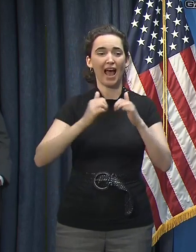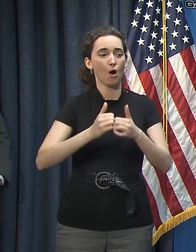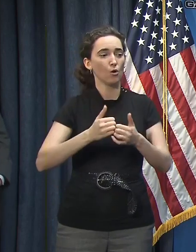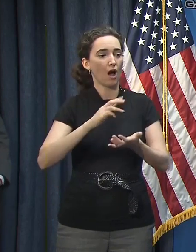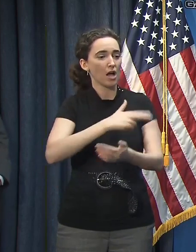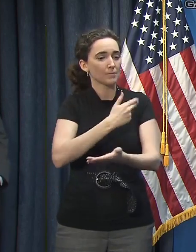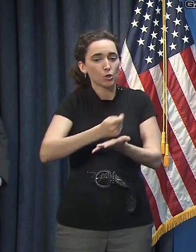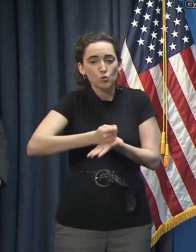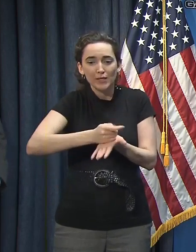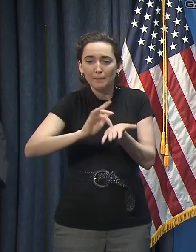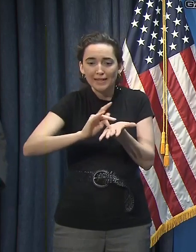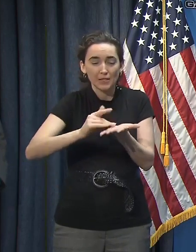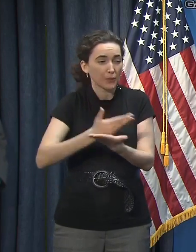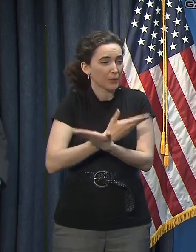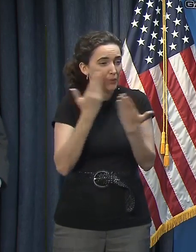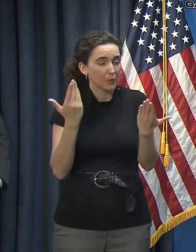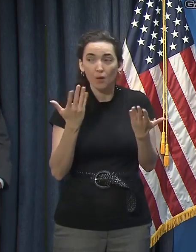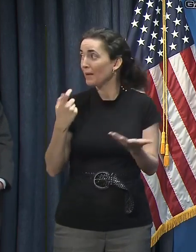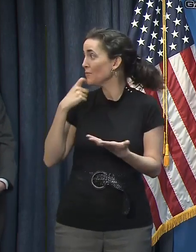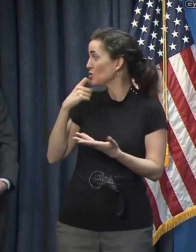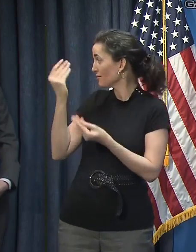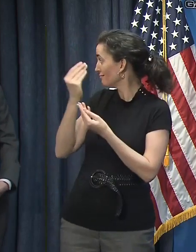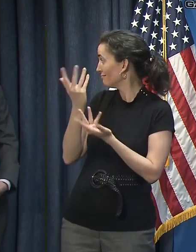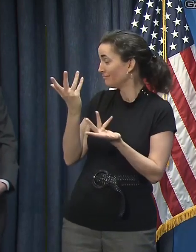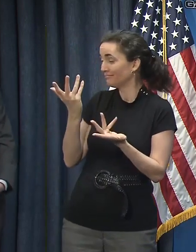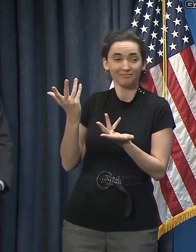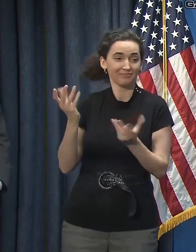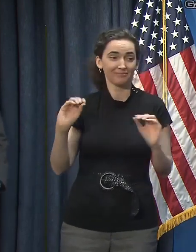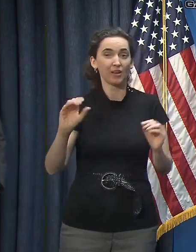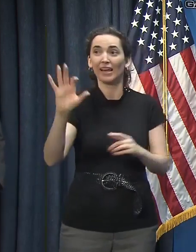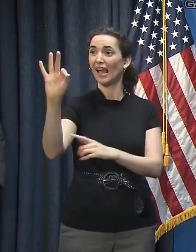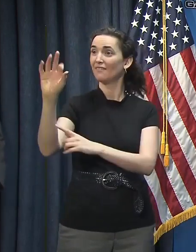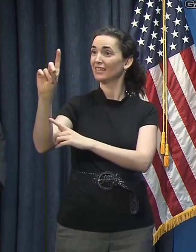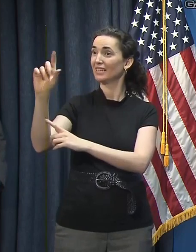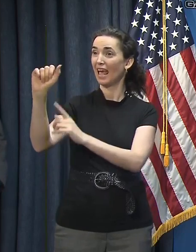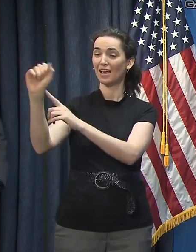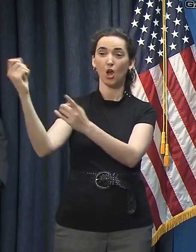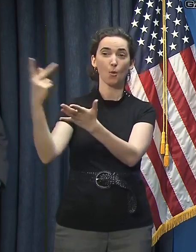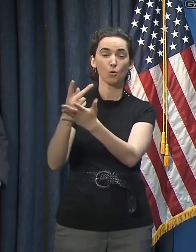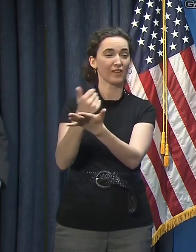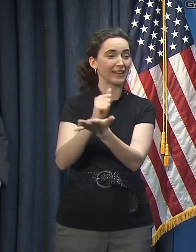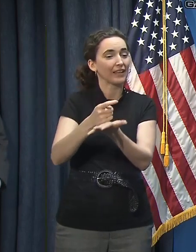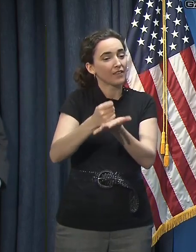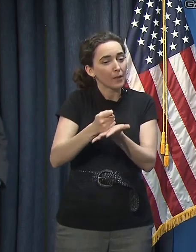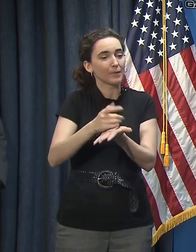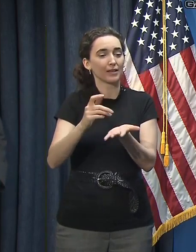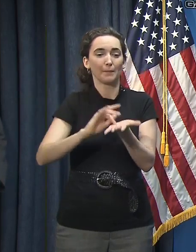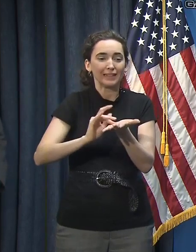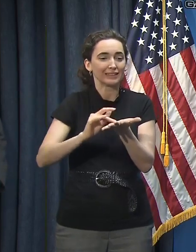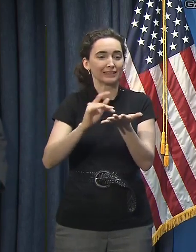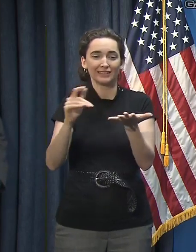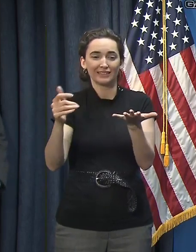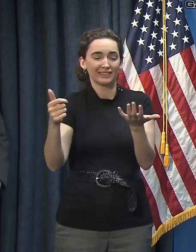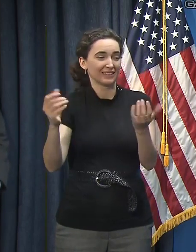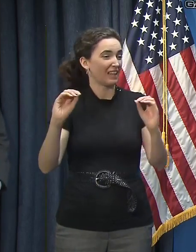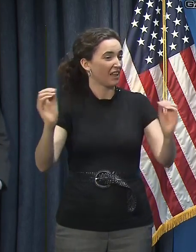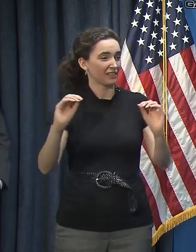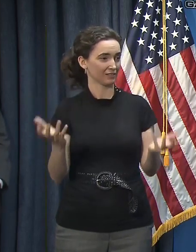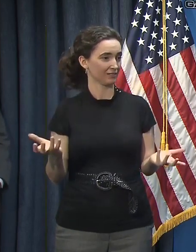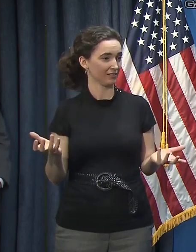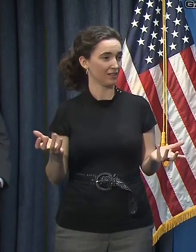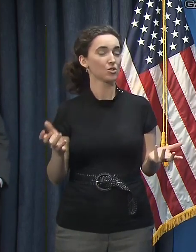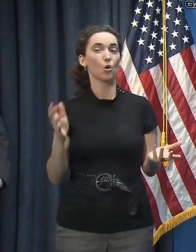either. Unless one just came out, I don't think the FDA has approved a therapeutic treatment for this virus either. And that's really what